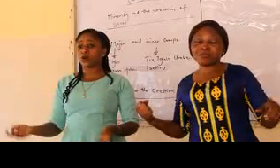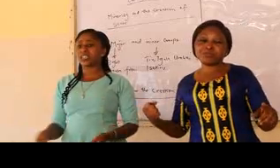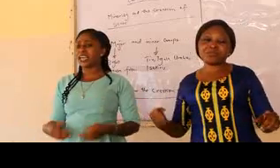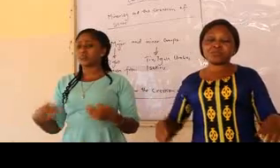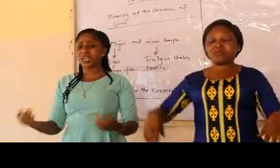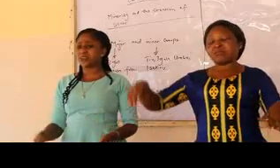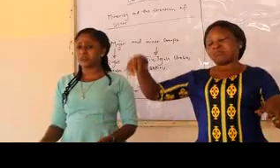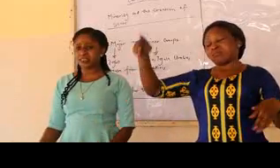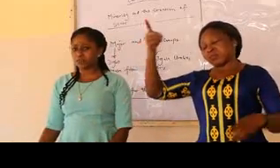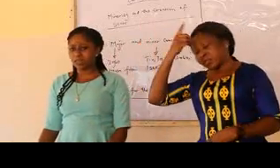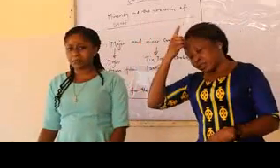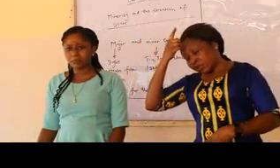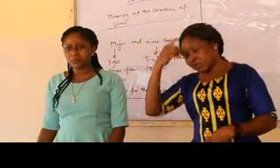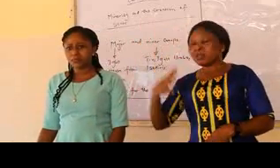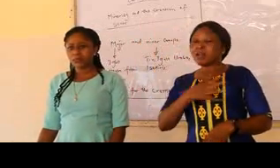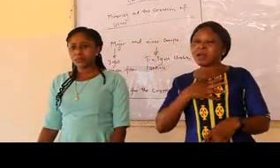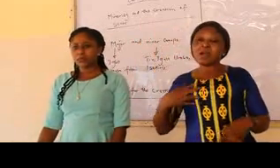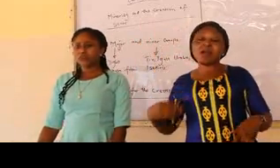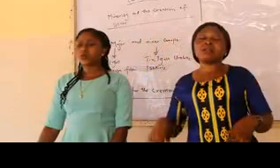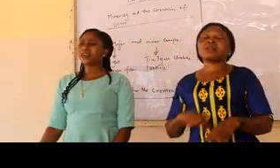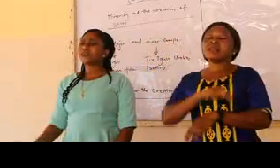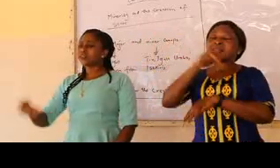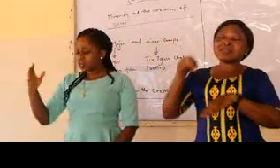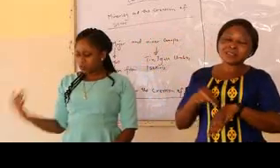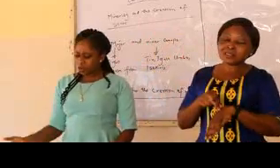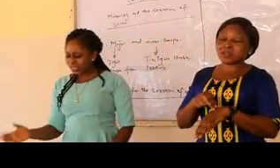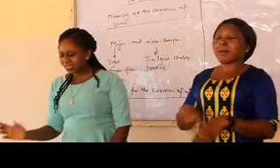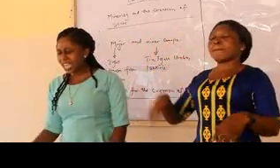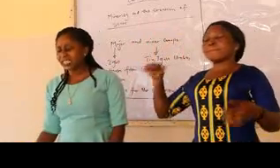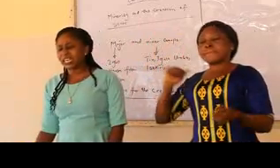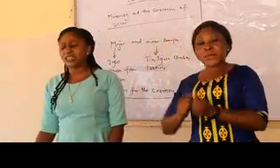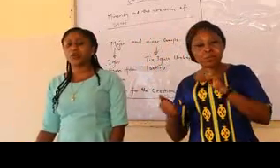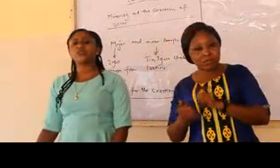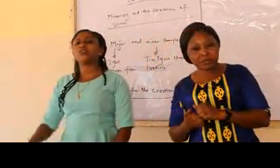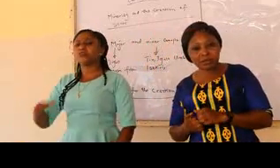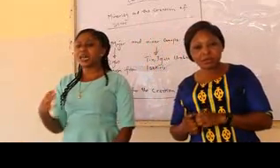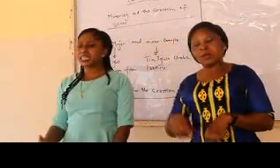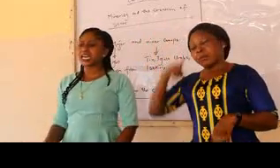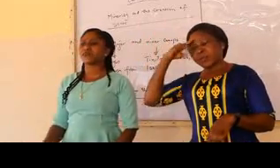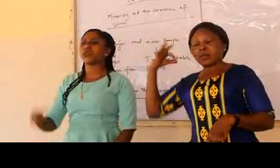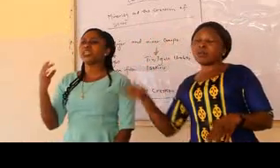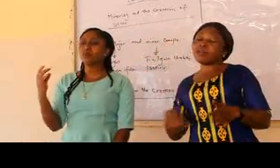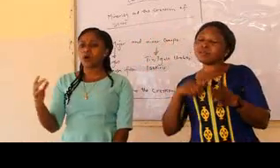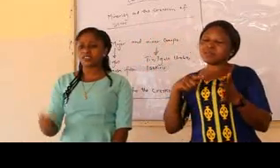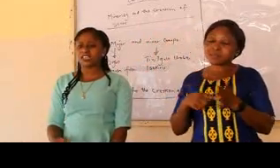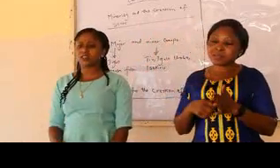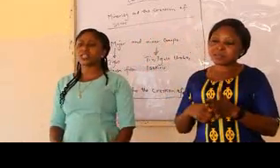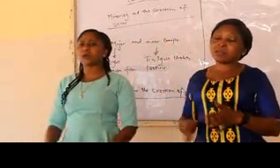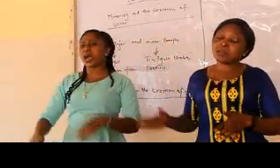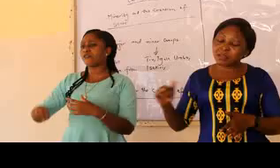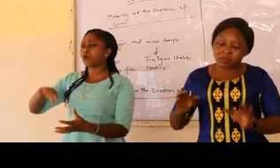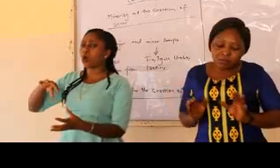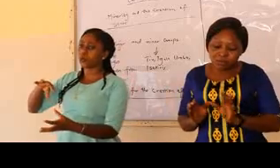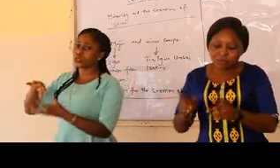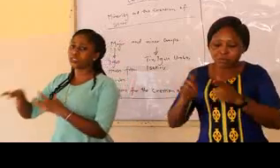about flood, earthquake, and the rest of them. So as a result of all this negligence, they continue demanding that we need more states so